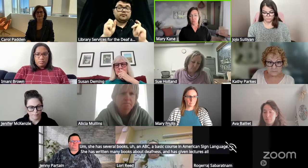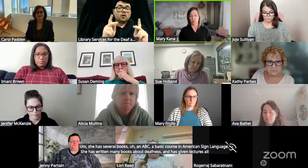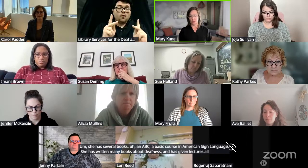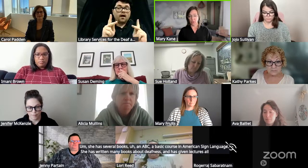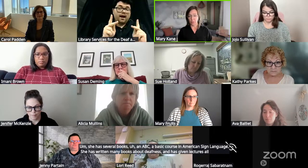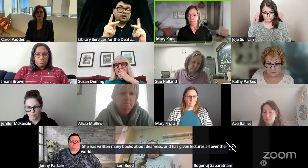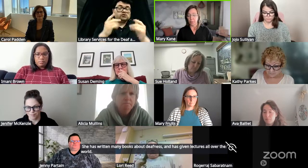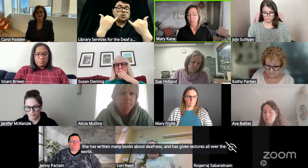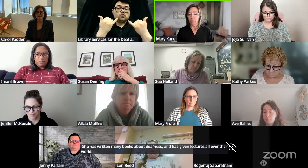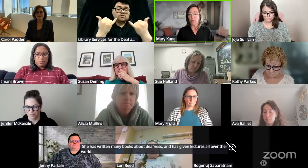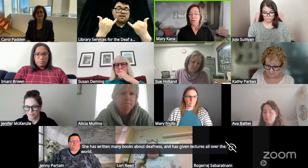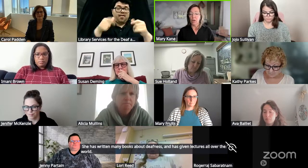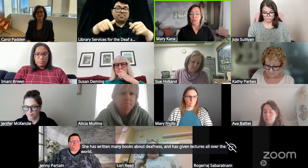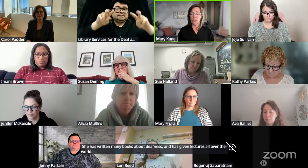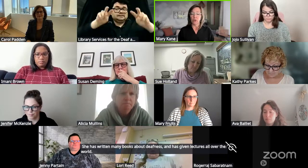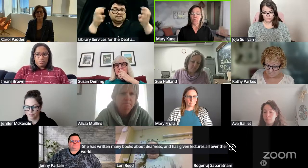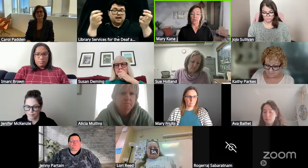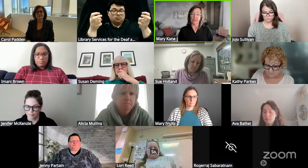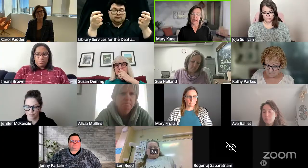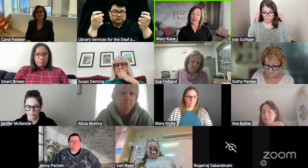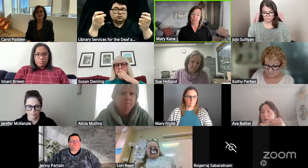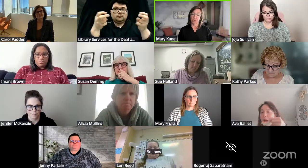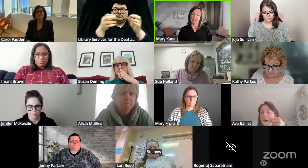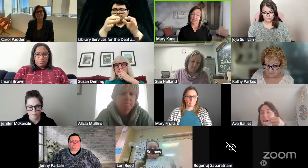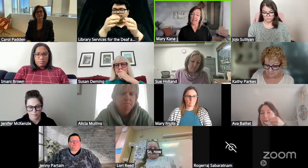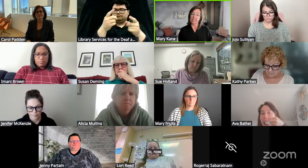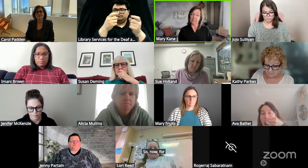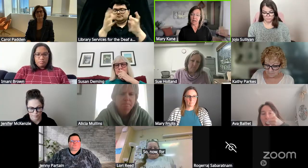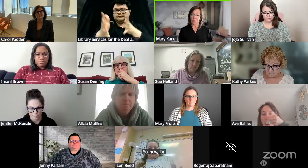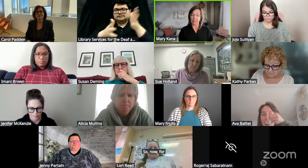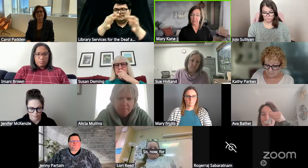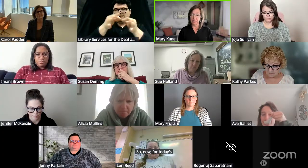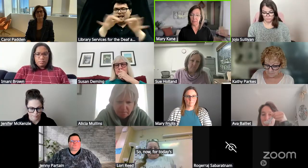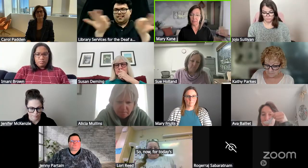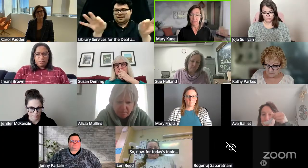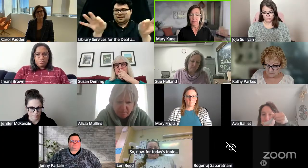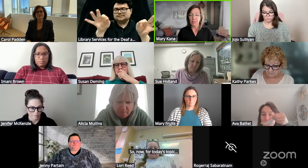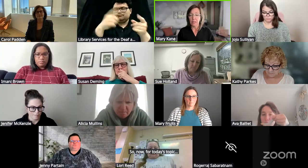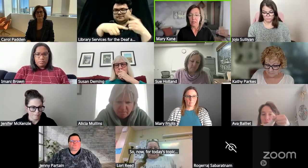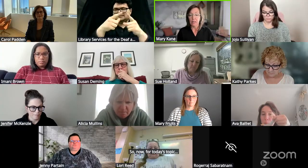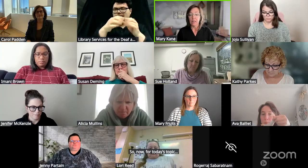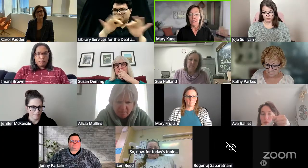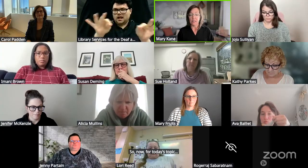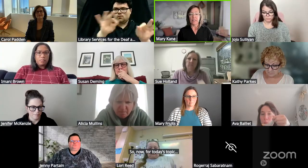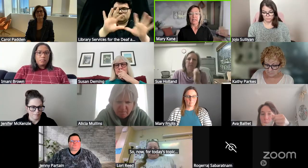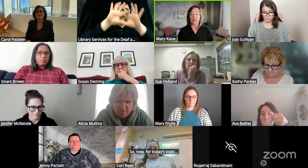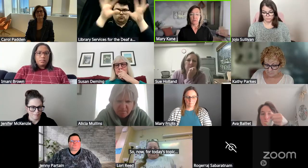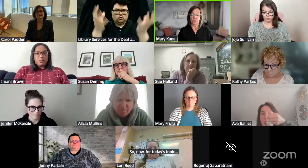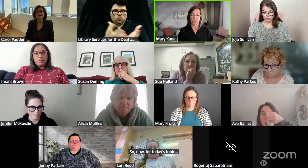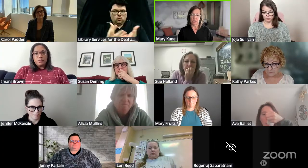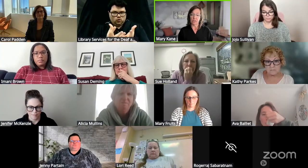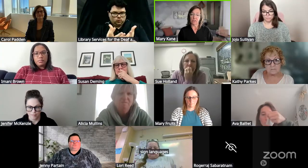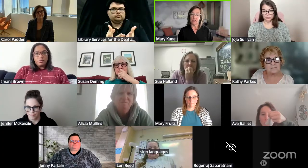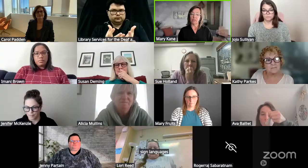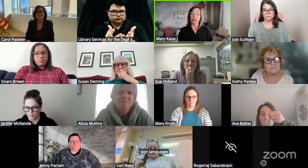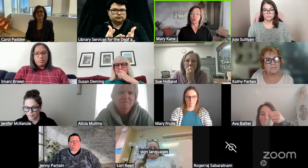world. So now for today's topic, sign languages around the